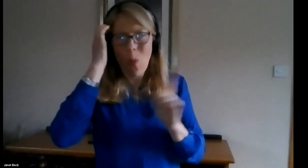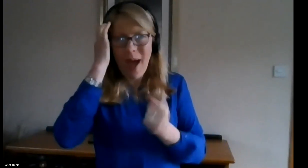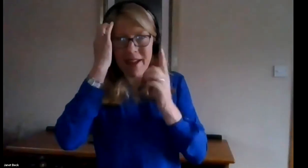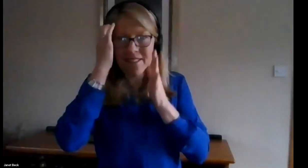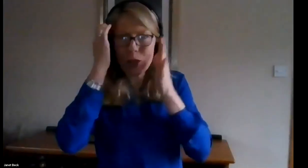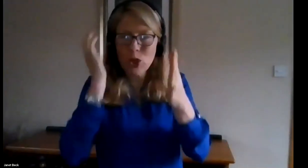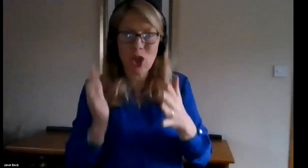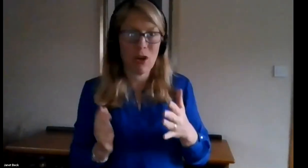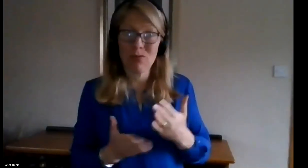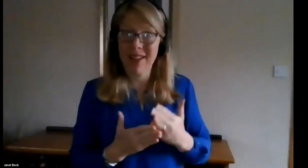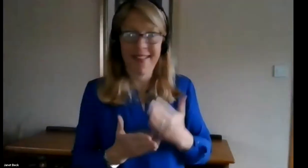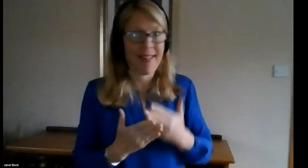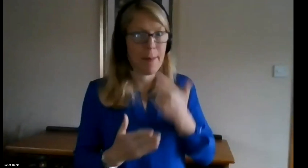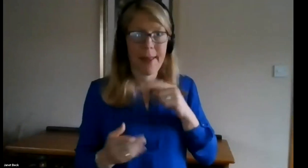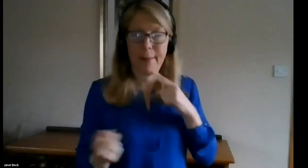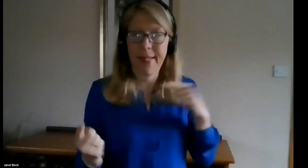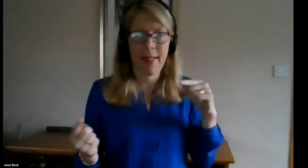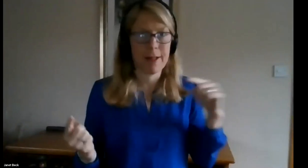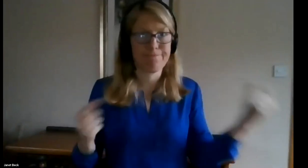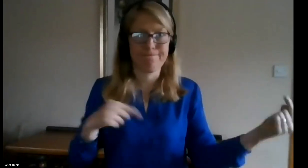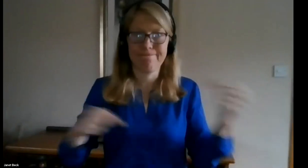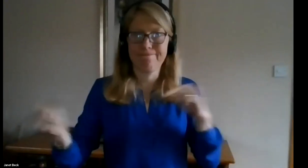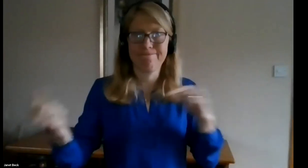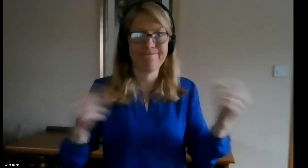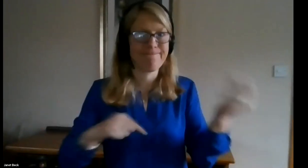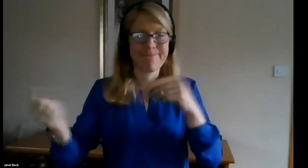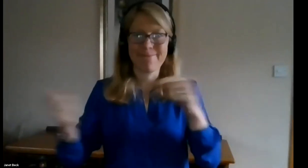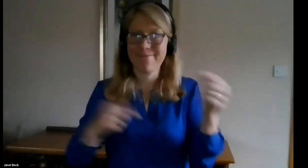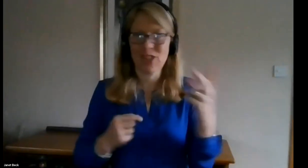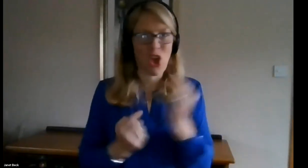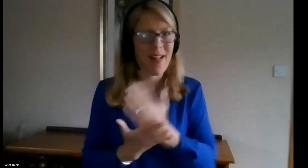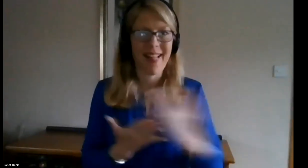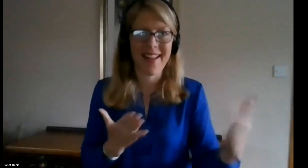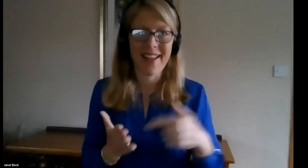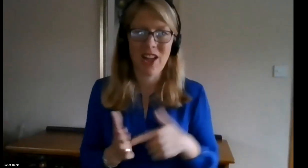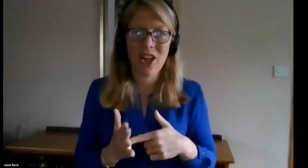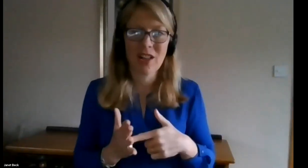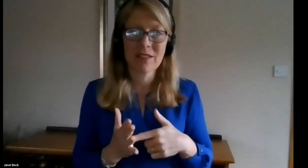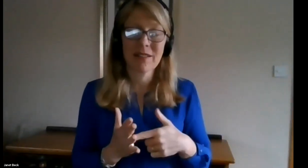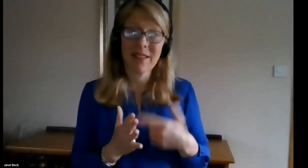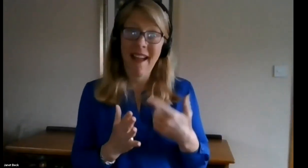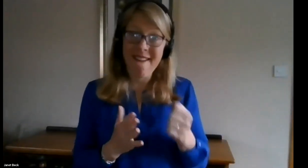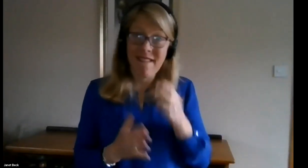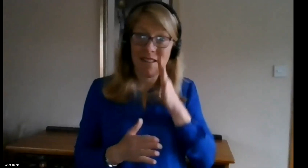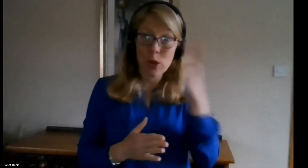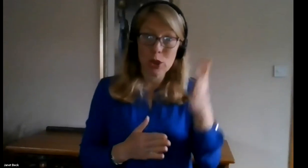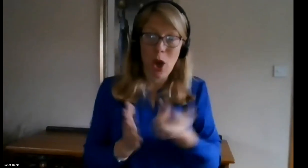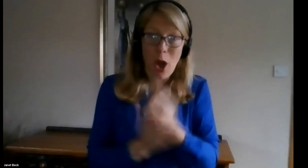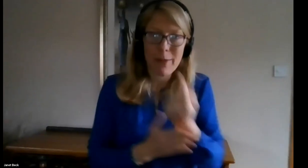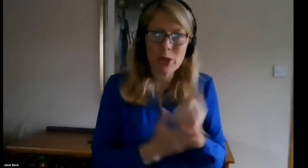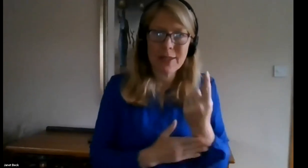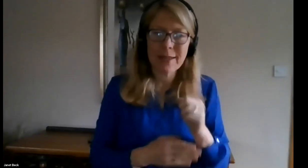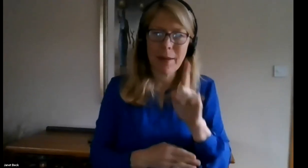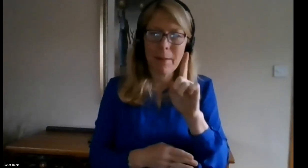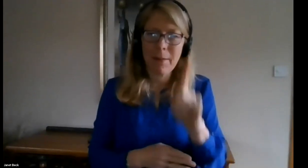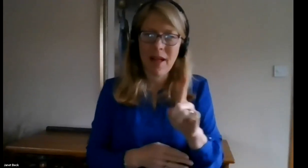in the future connects with research. I think there are really interesting opportunities, and certainly seeing that in the students coming through the programmes and